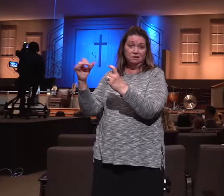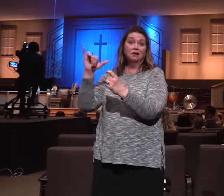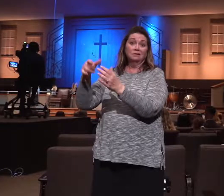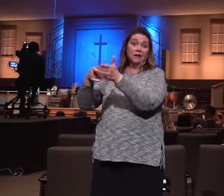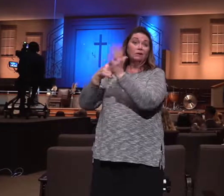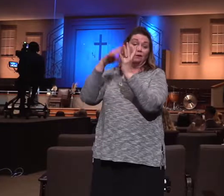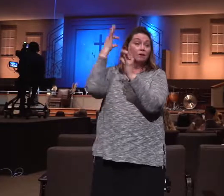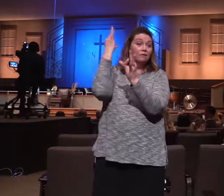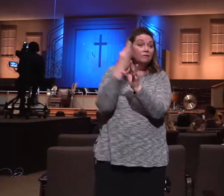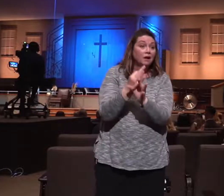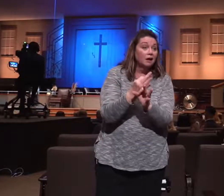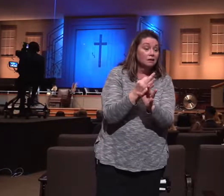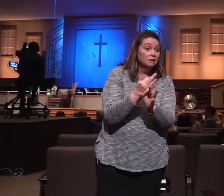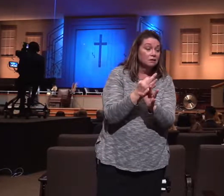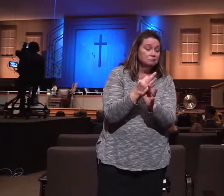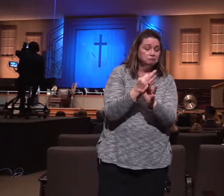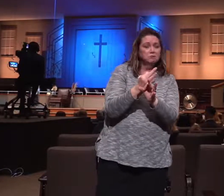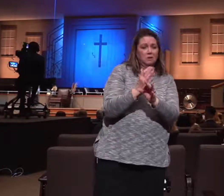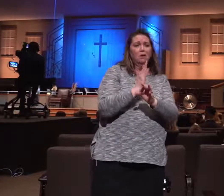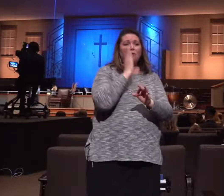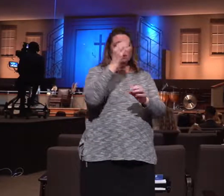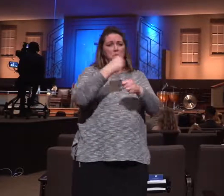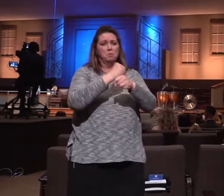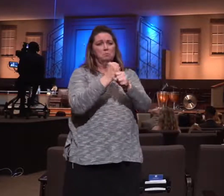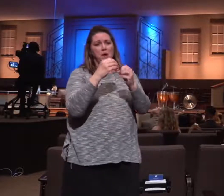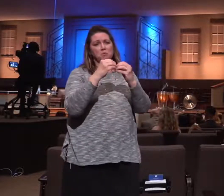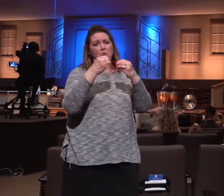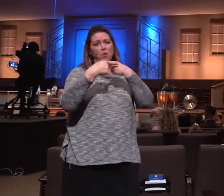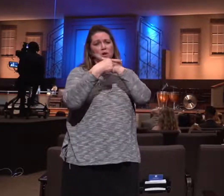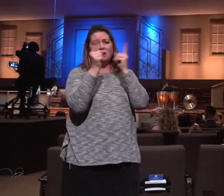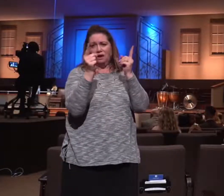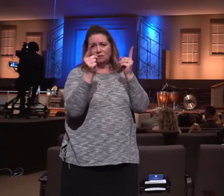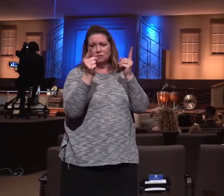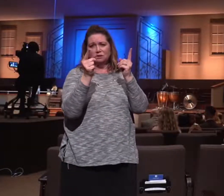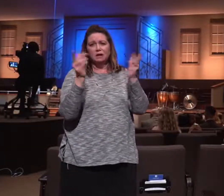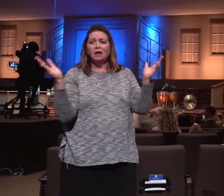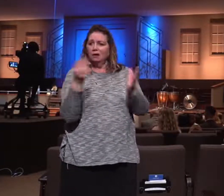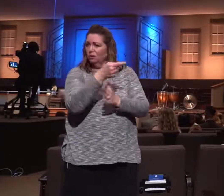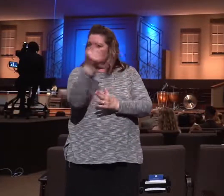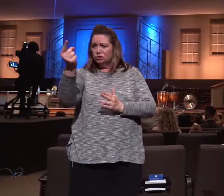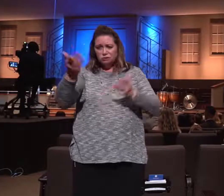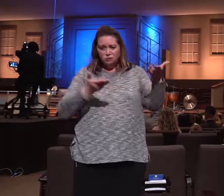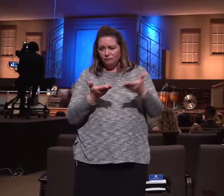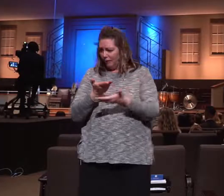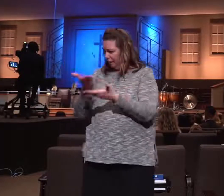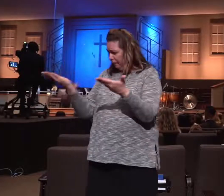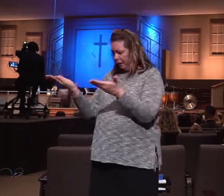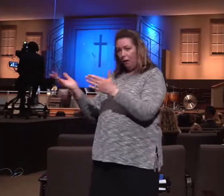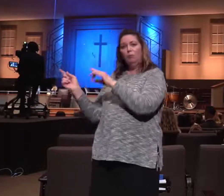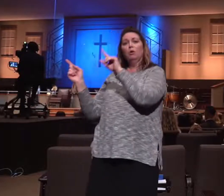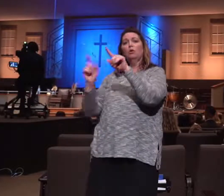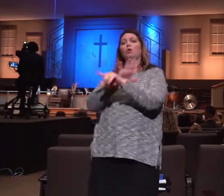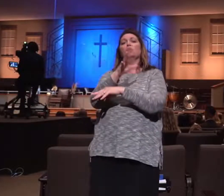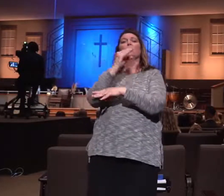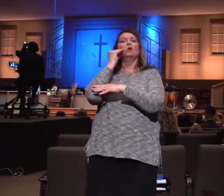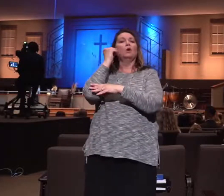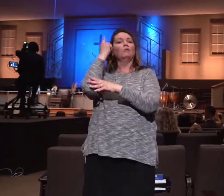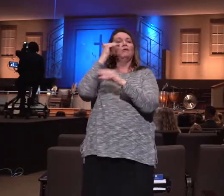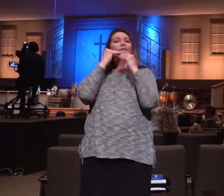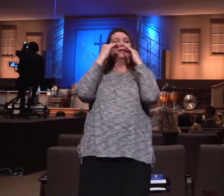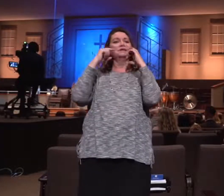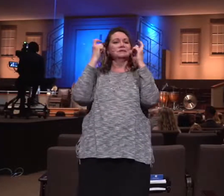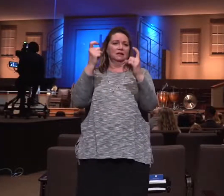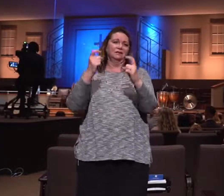And you'll probably hear an announcement or two about having some kids to your home for Thanksgiving. And I hope you'll look at this platform and you'll